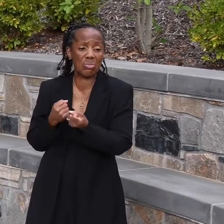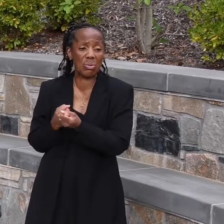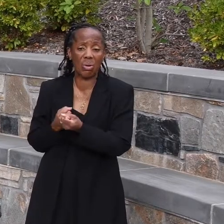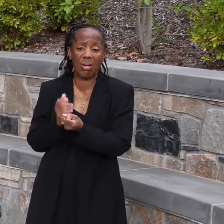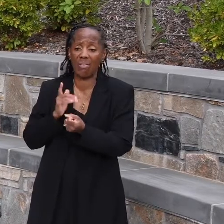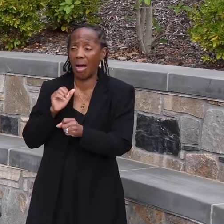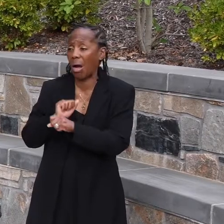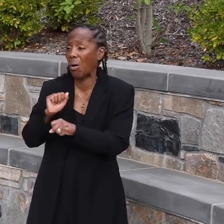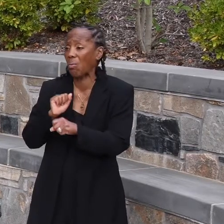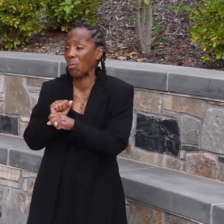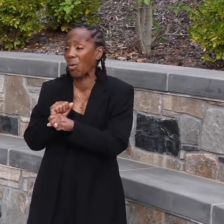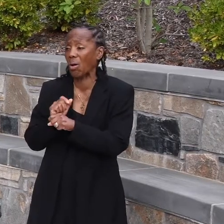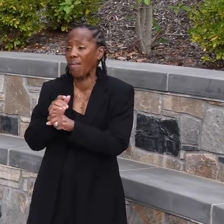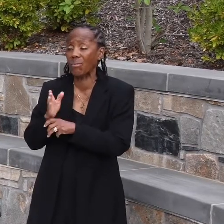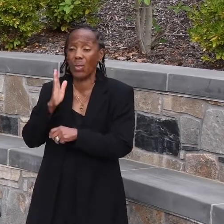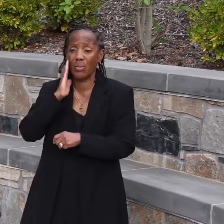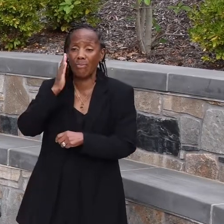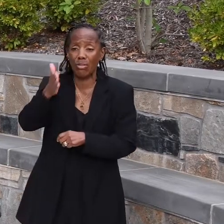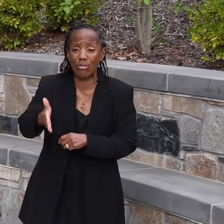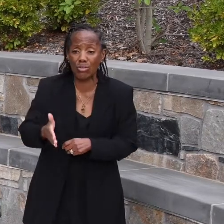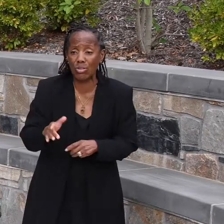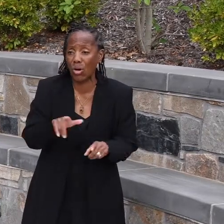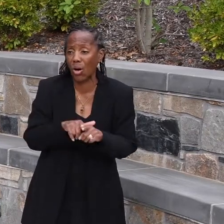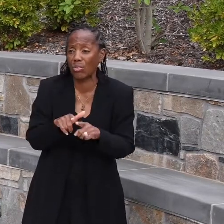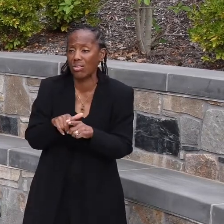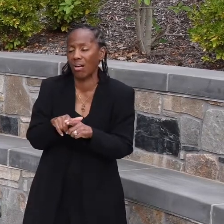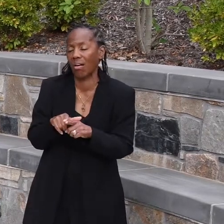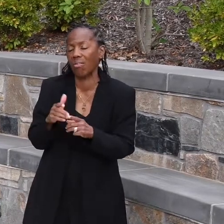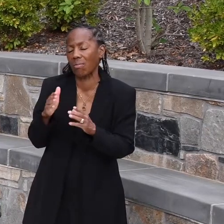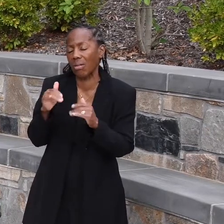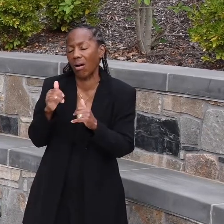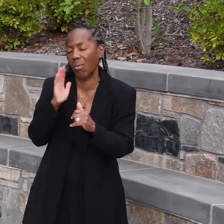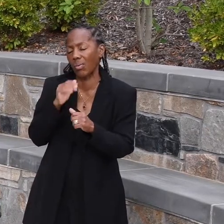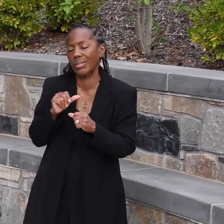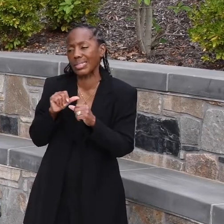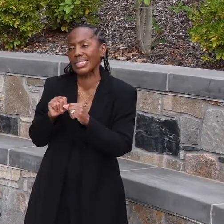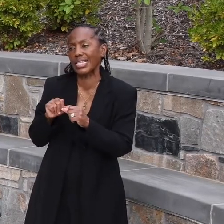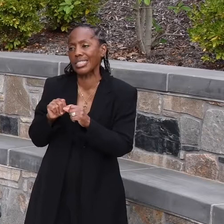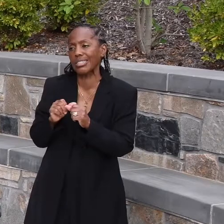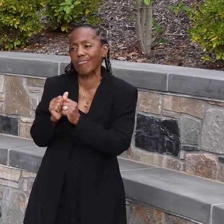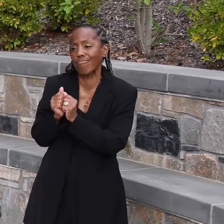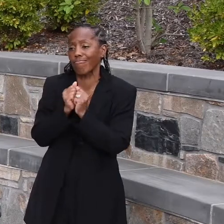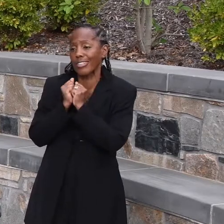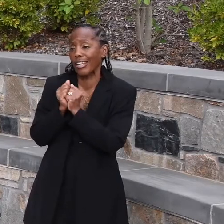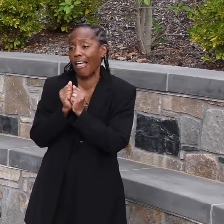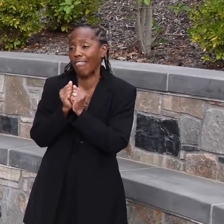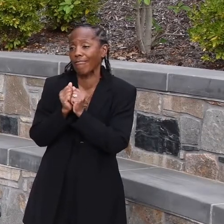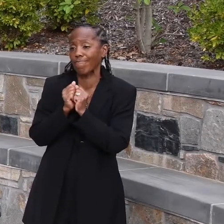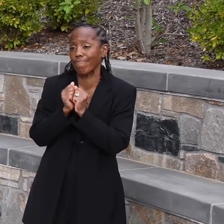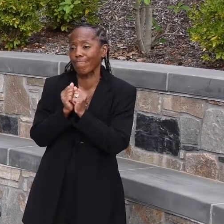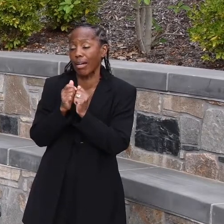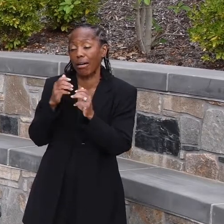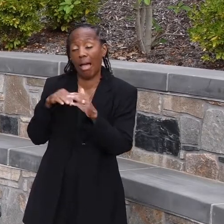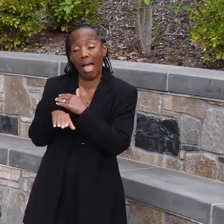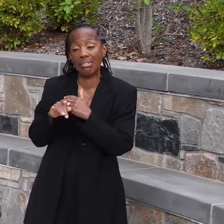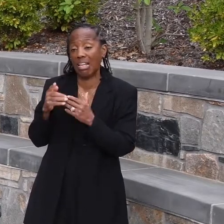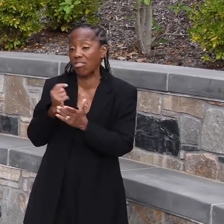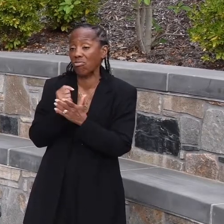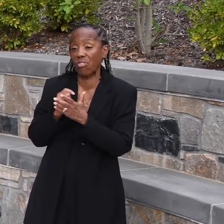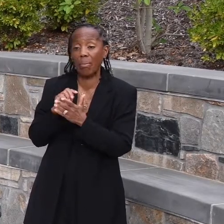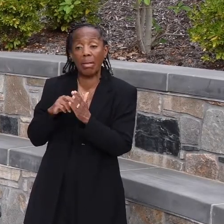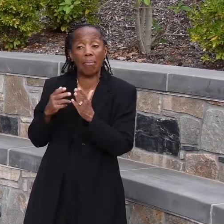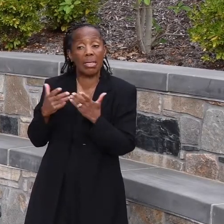do. And in the years to come, we hope that we'll continue this journey because, of course, access to treatment only